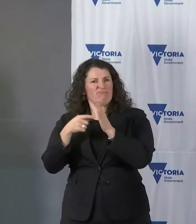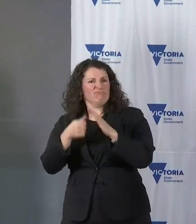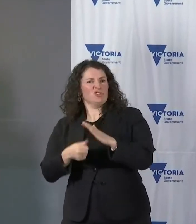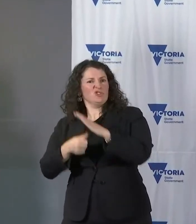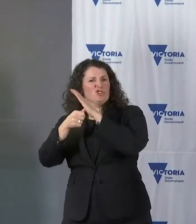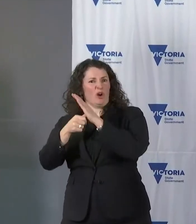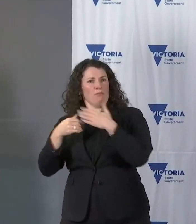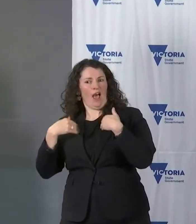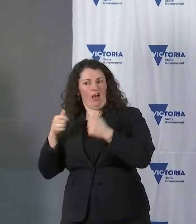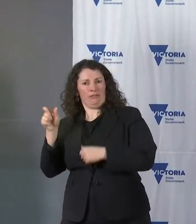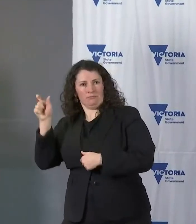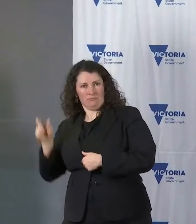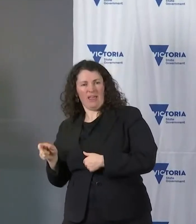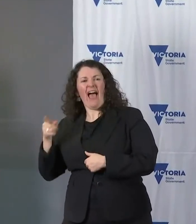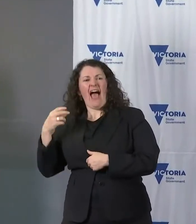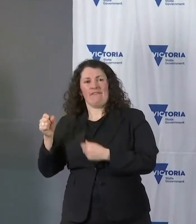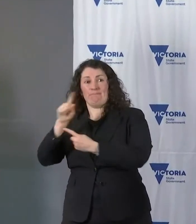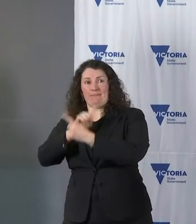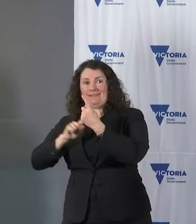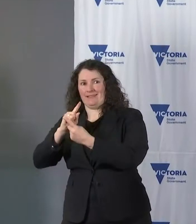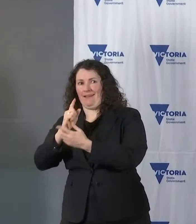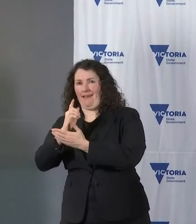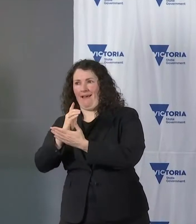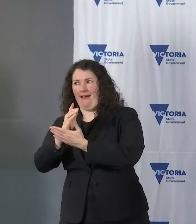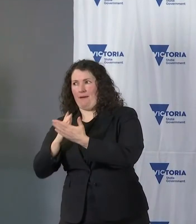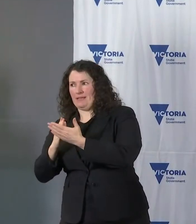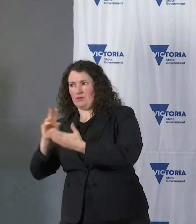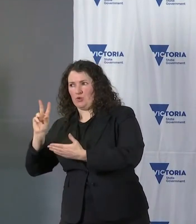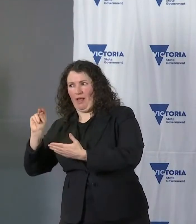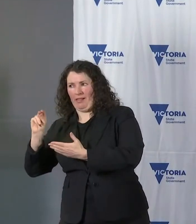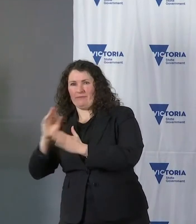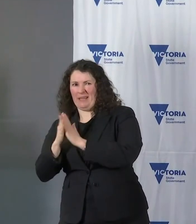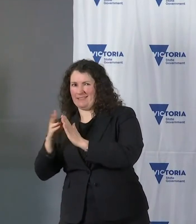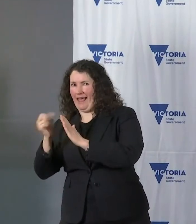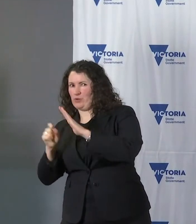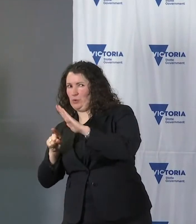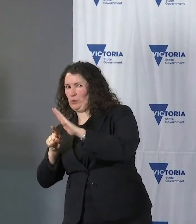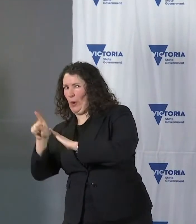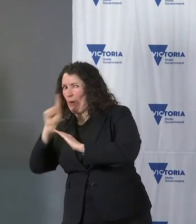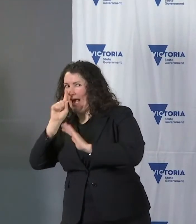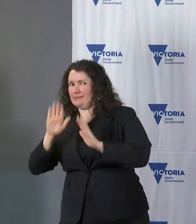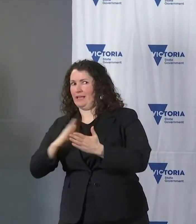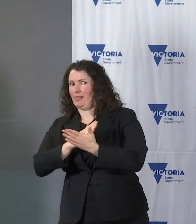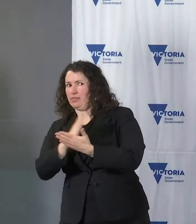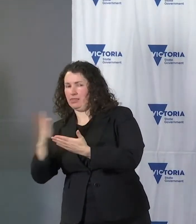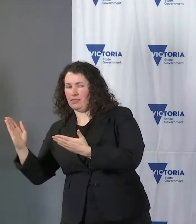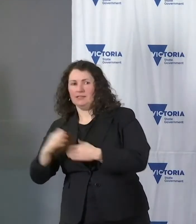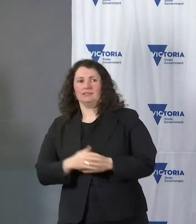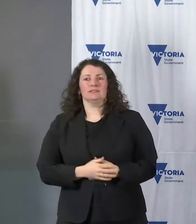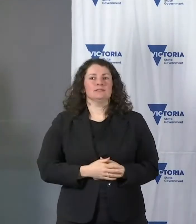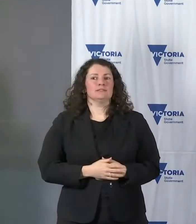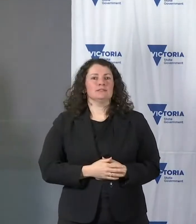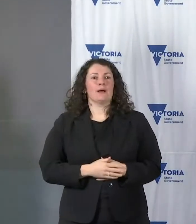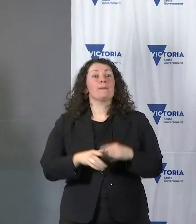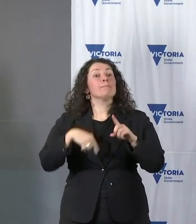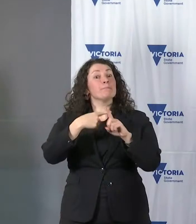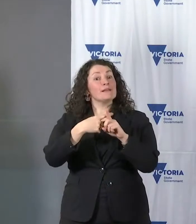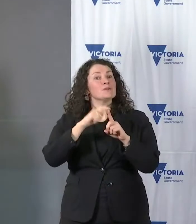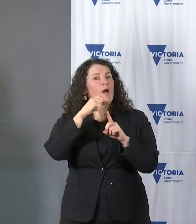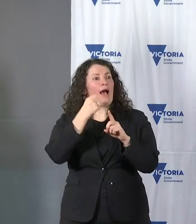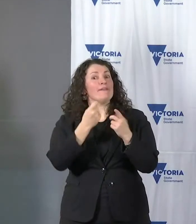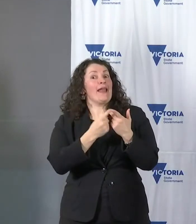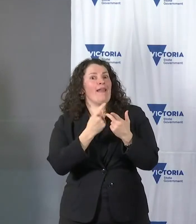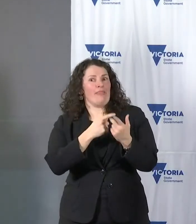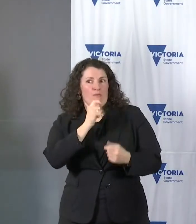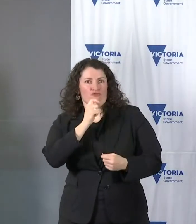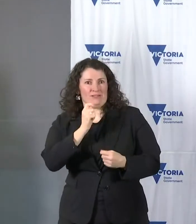the Treasurer and the Minister for Industry will have a separate media conference shortly after this